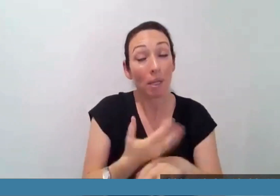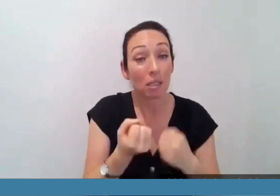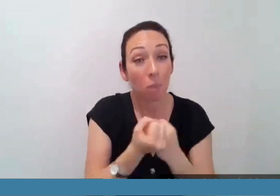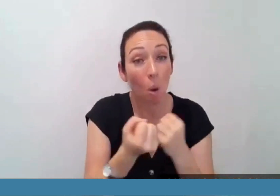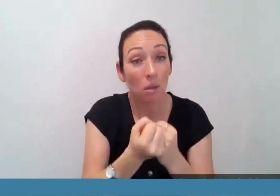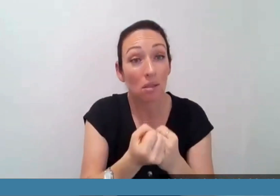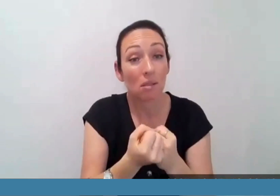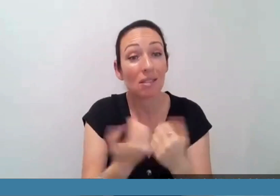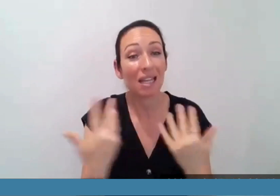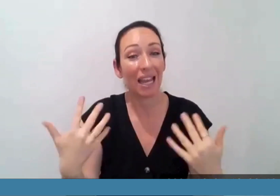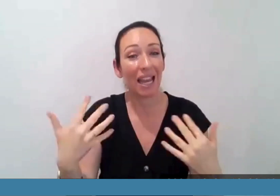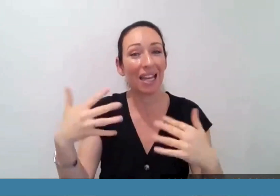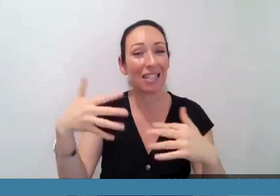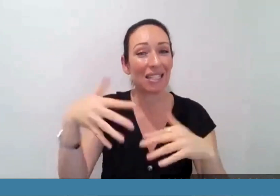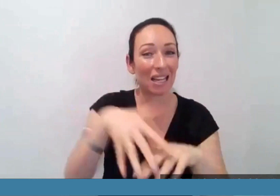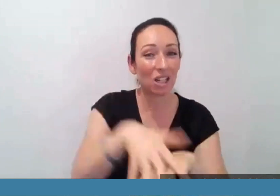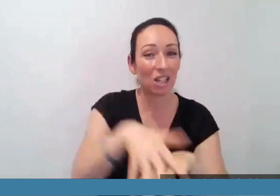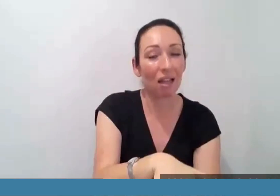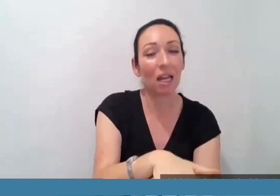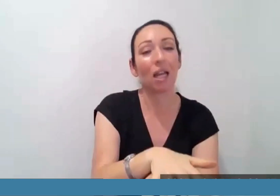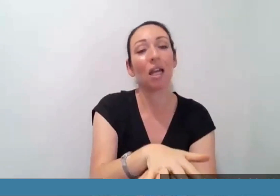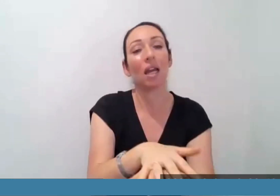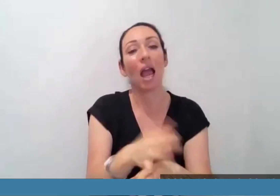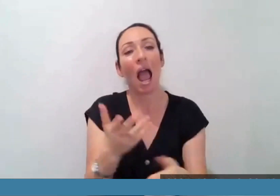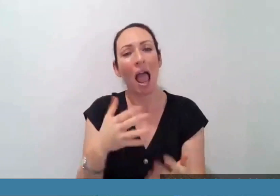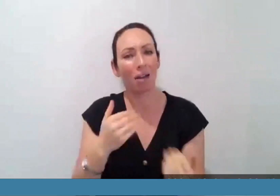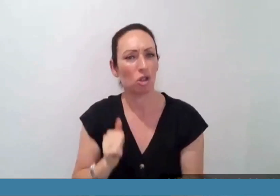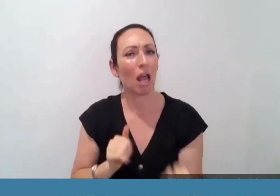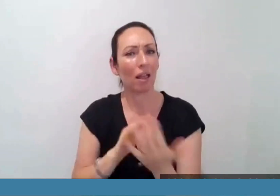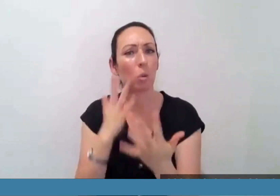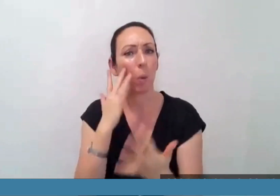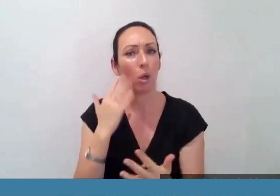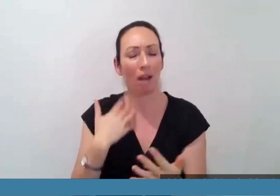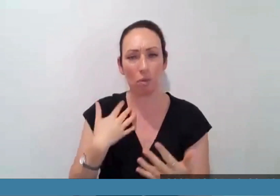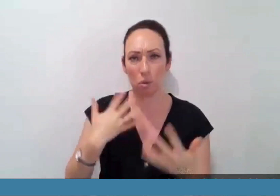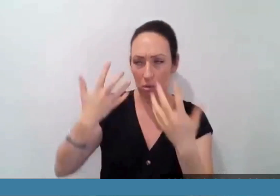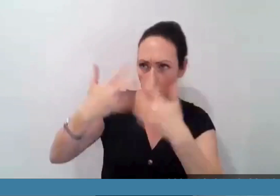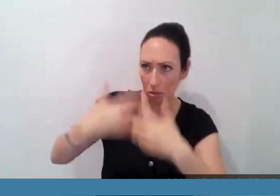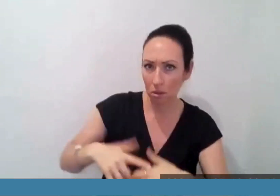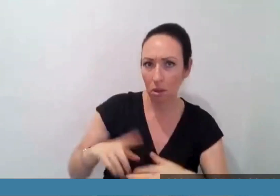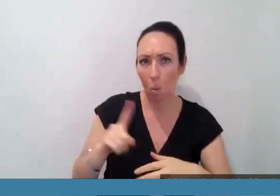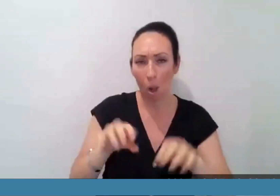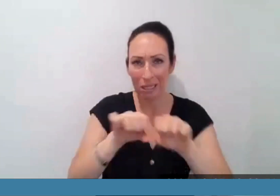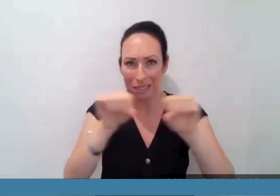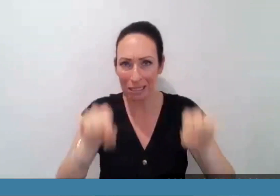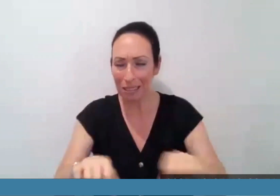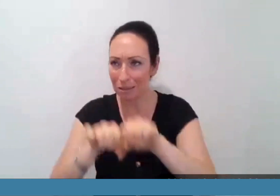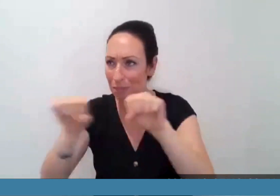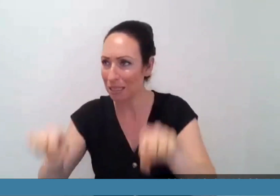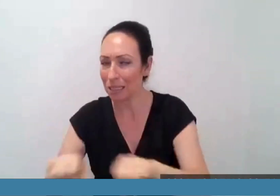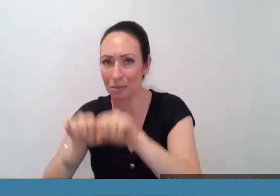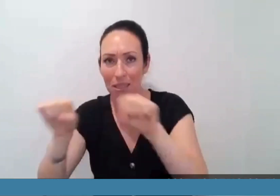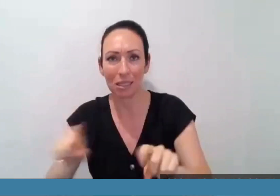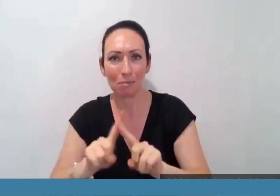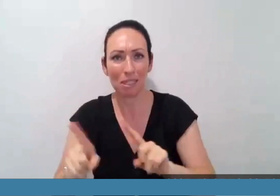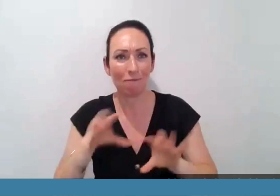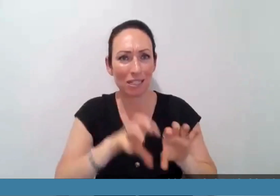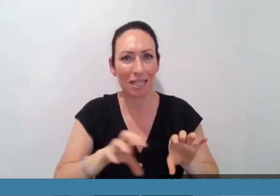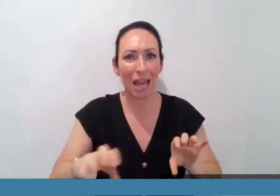the challenge of navigating fragmented systems, including across states and across the Commonwealth,